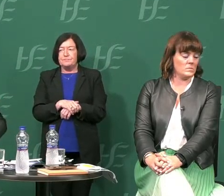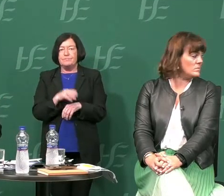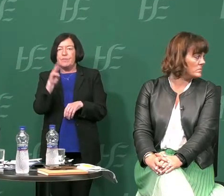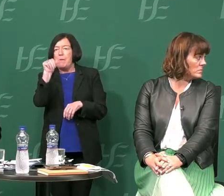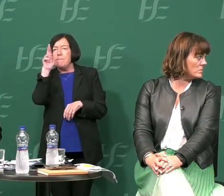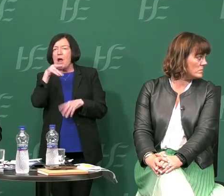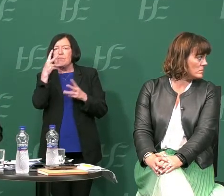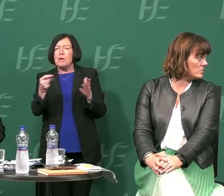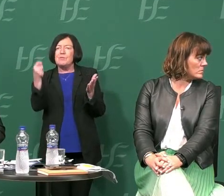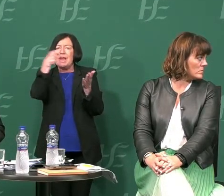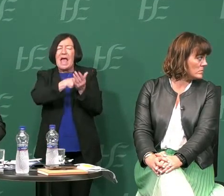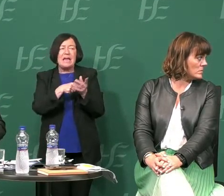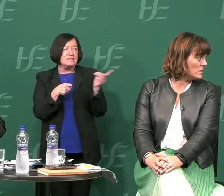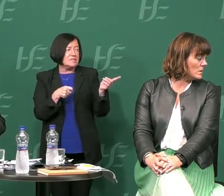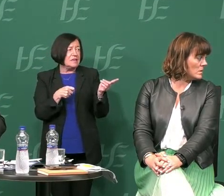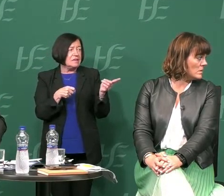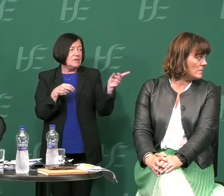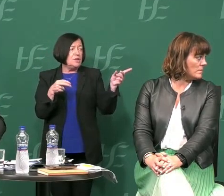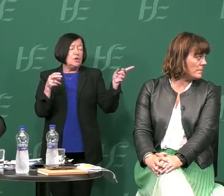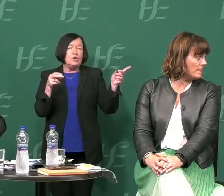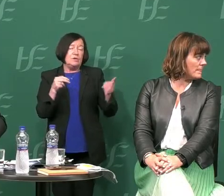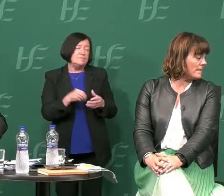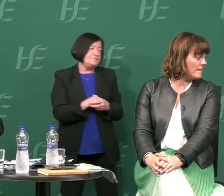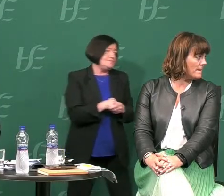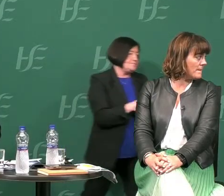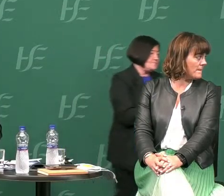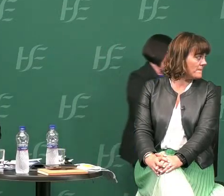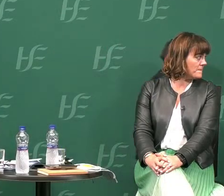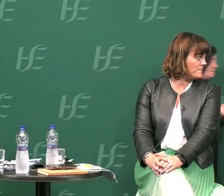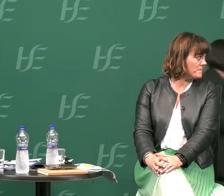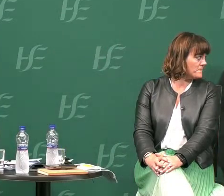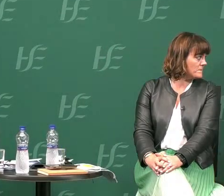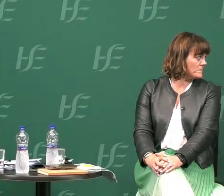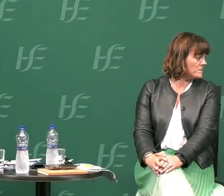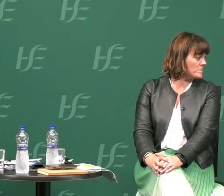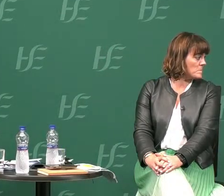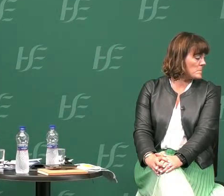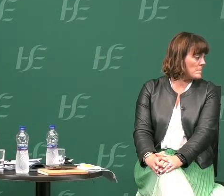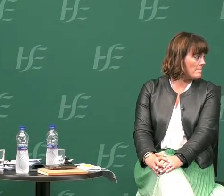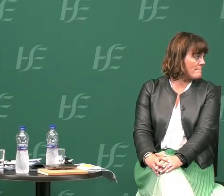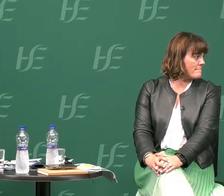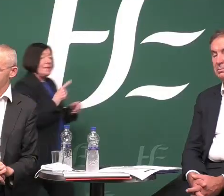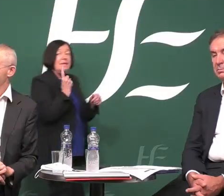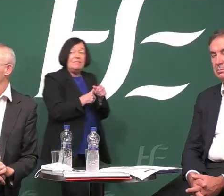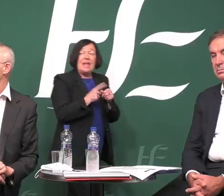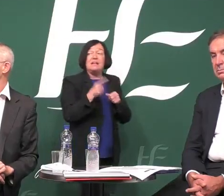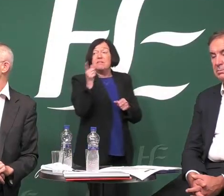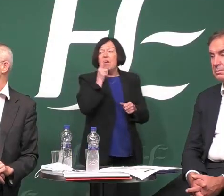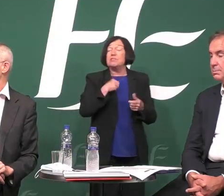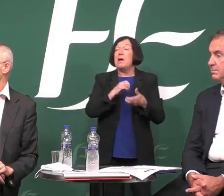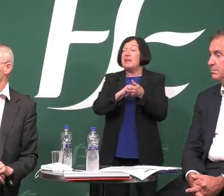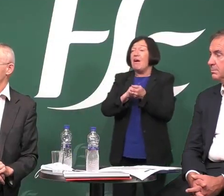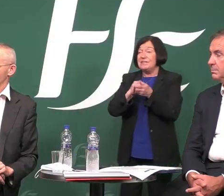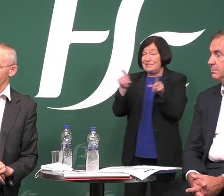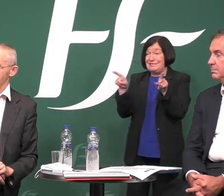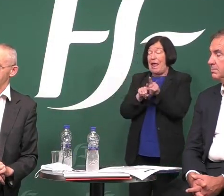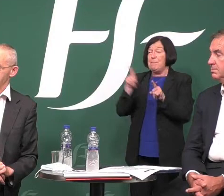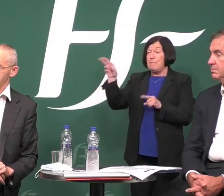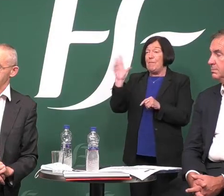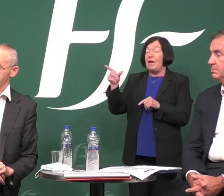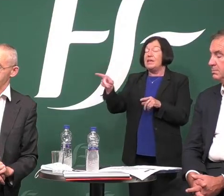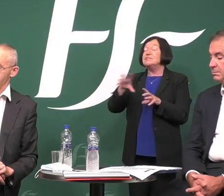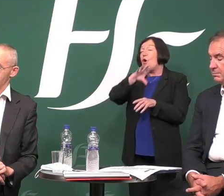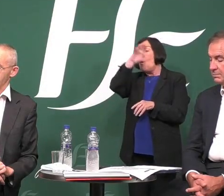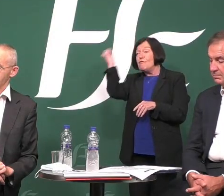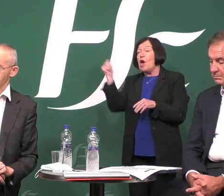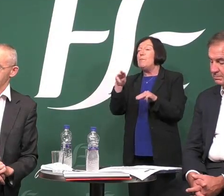Martin, he's close to it. Again, talking to my colleagues, that's very much the pattern that we're hearing is exactly as you said, and